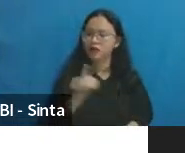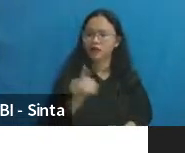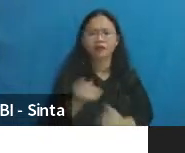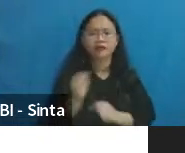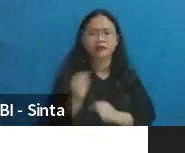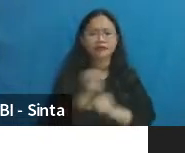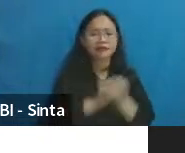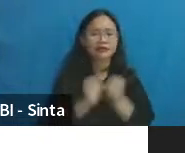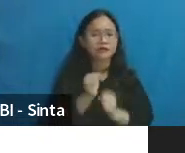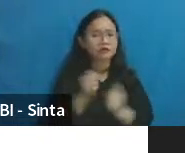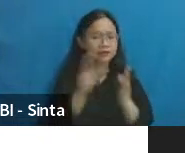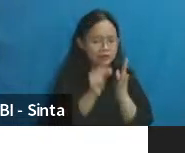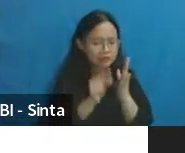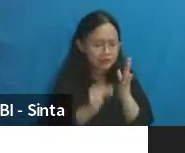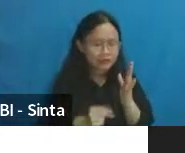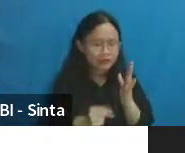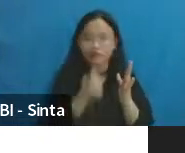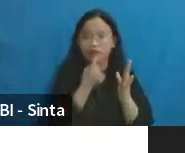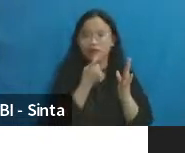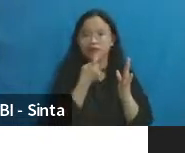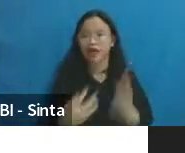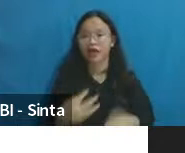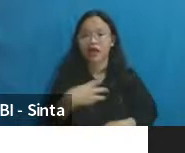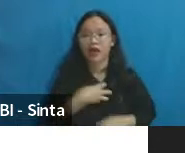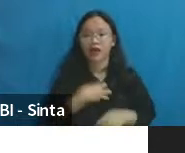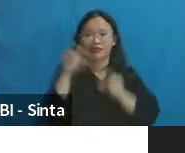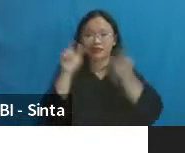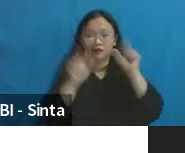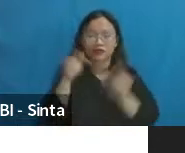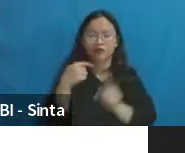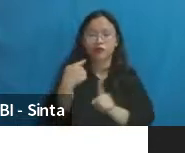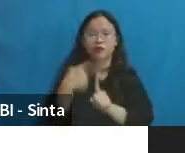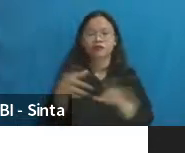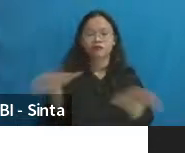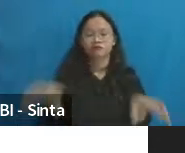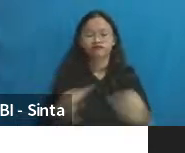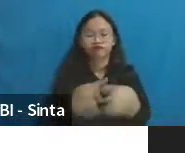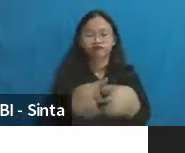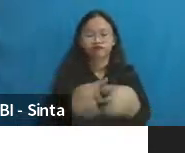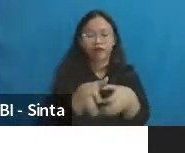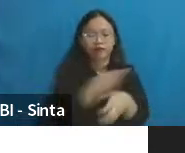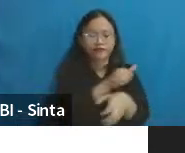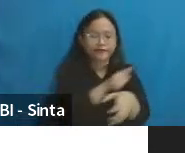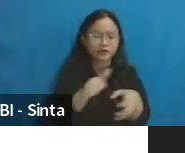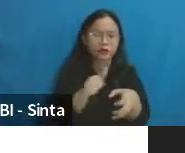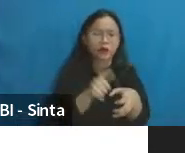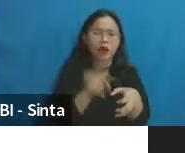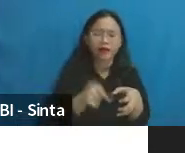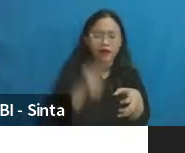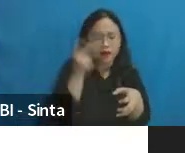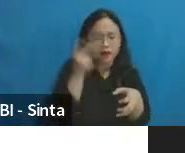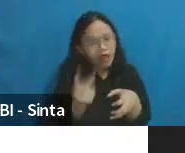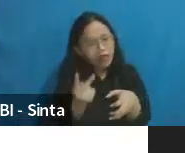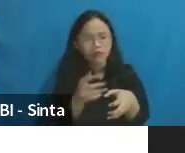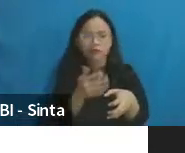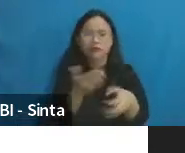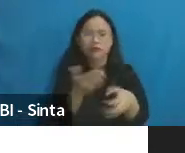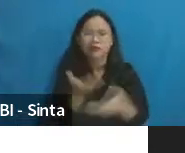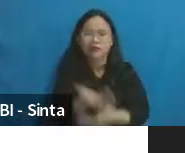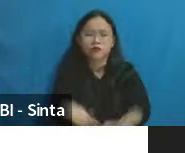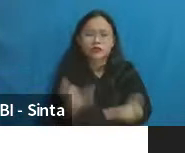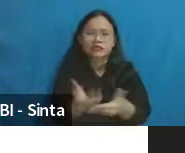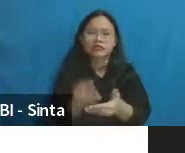will be also looking at trends we have seen over those years. And I think Vici gave a little bit of a taster